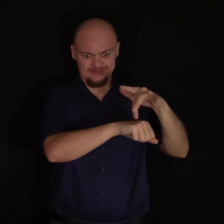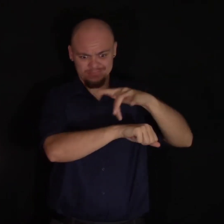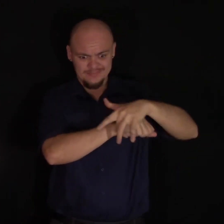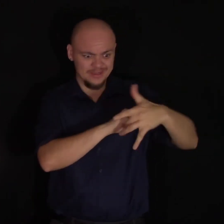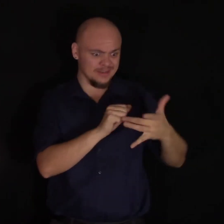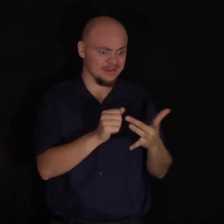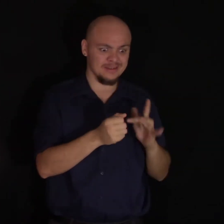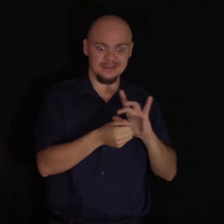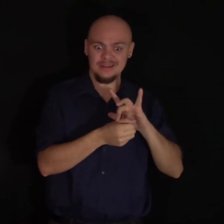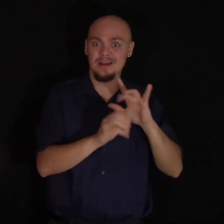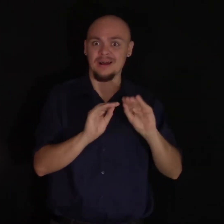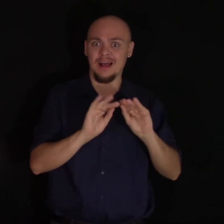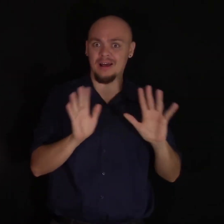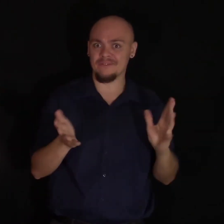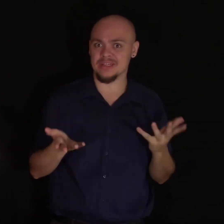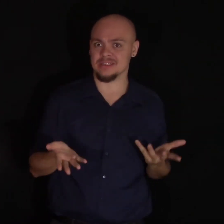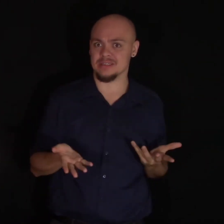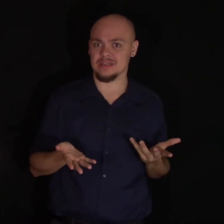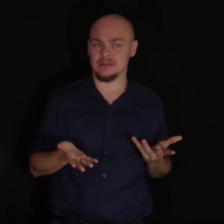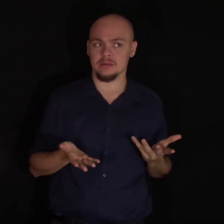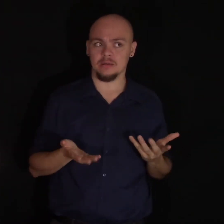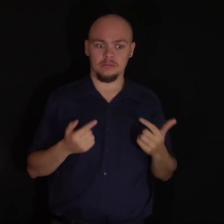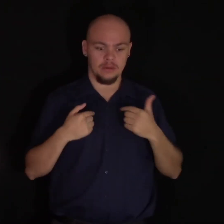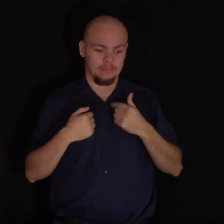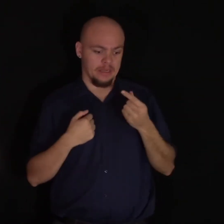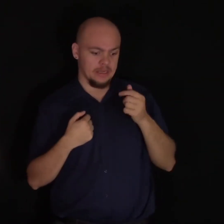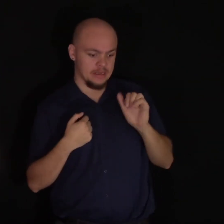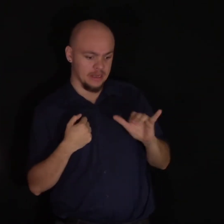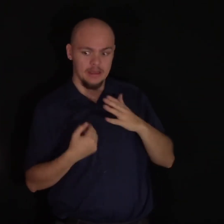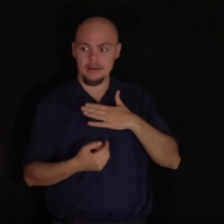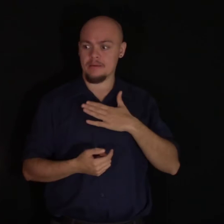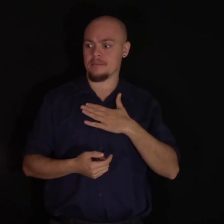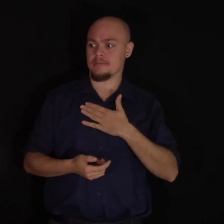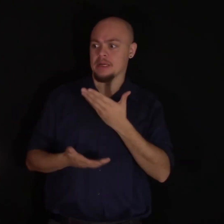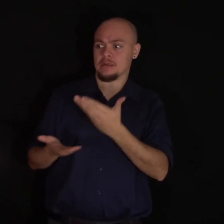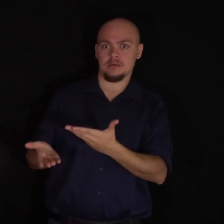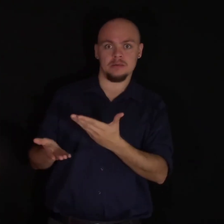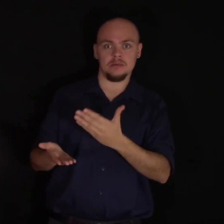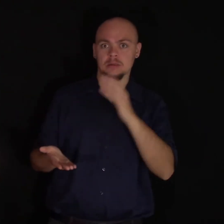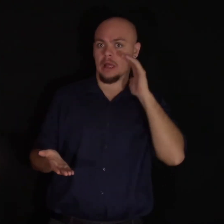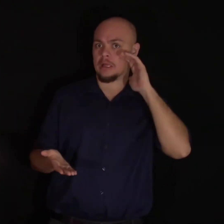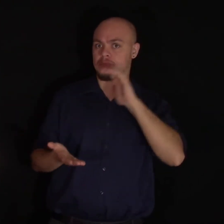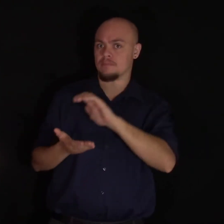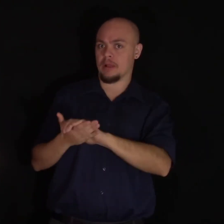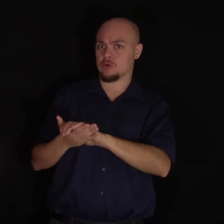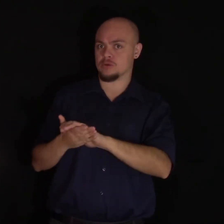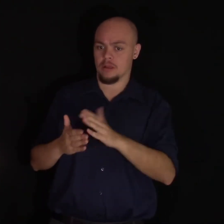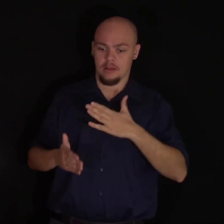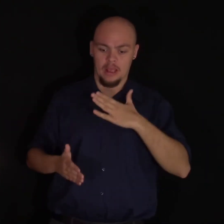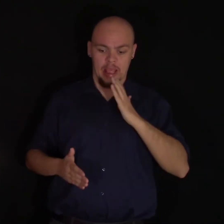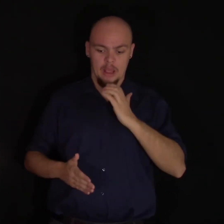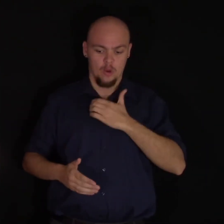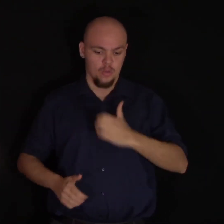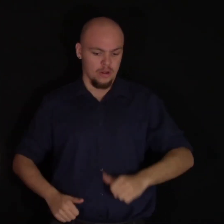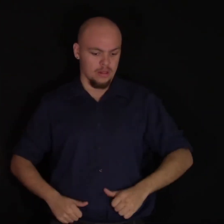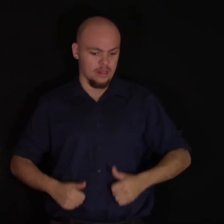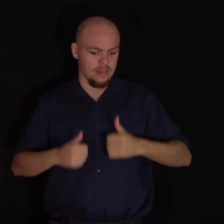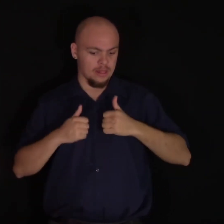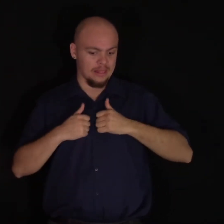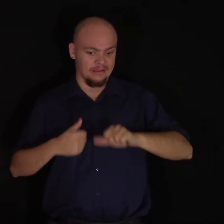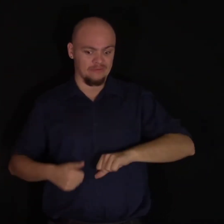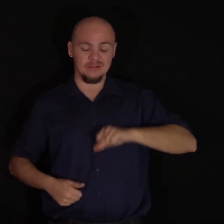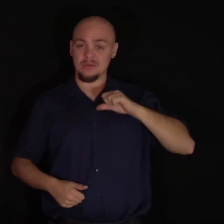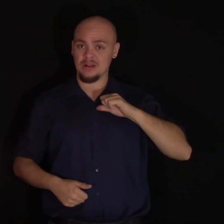an out life, in the "I'm gay, this is my spouse, and we're proud of our lives together" kind of way, just a